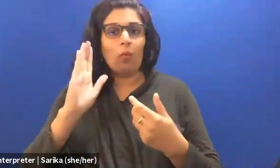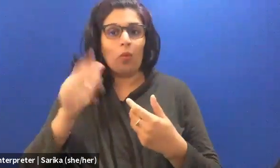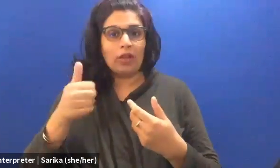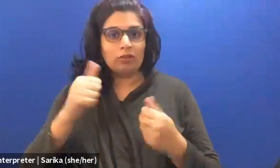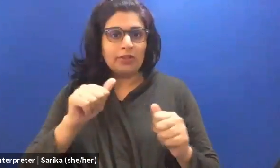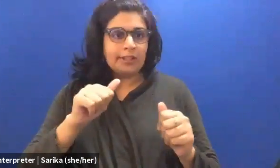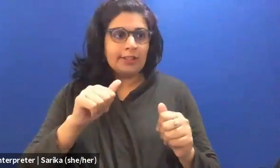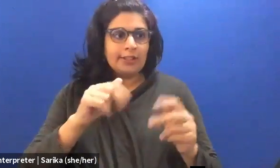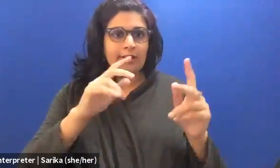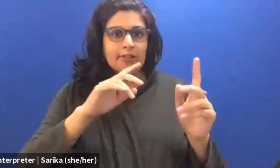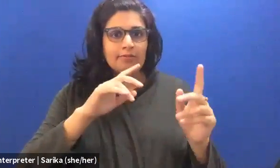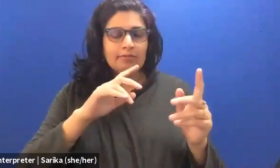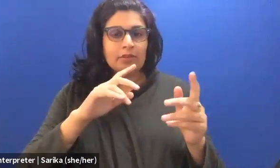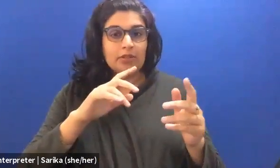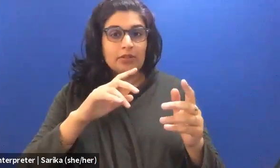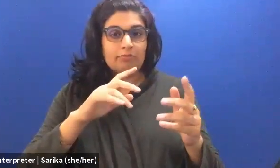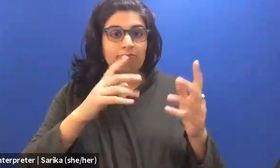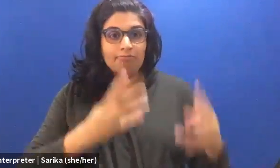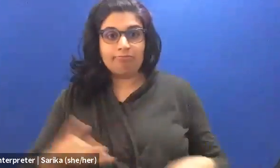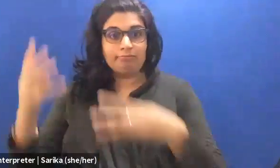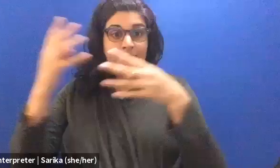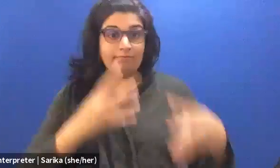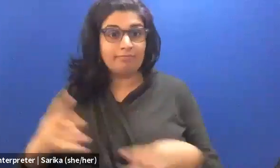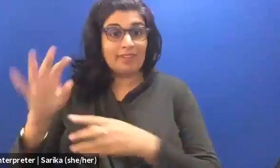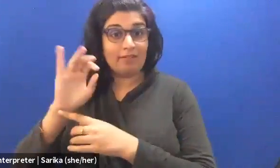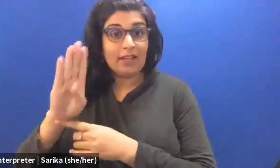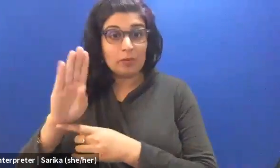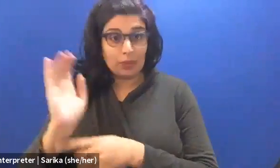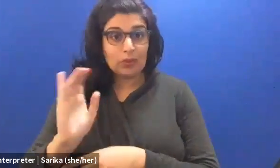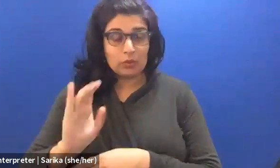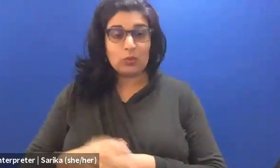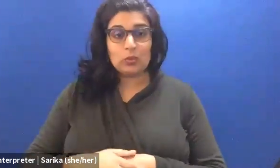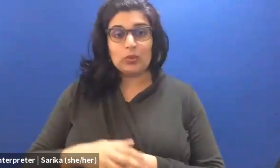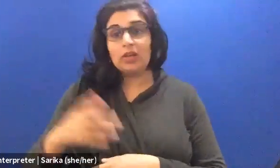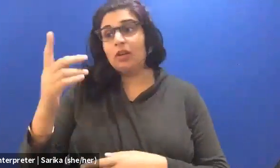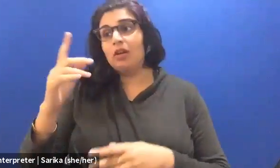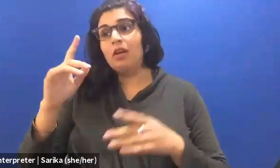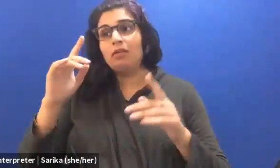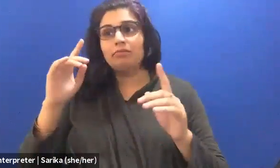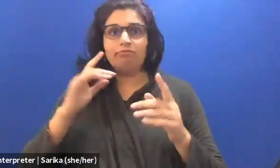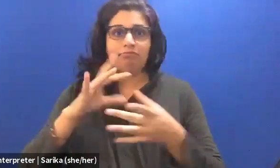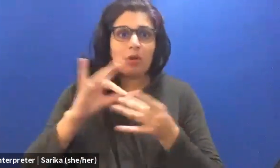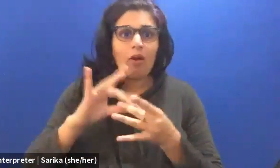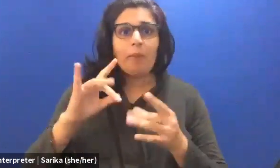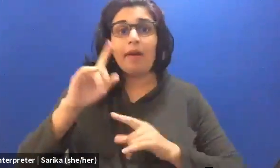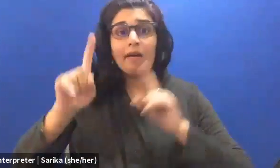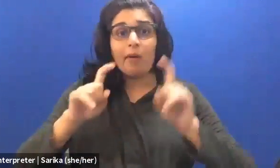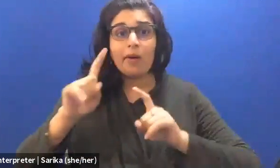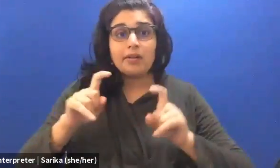interested, streaming live through our Facebook. If you have any comments or questions, we'll make sure to get those